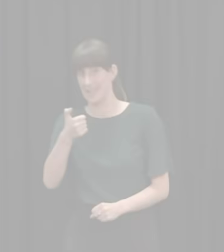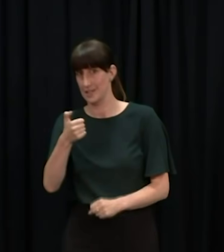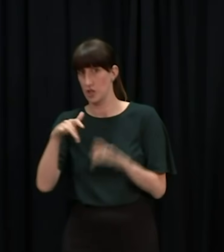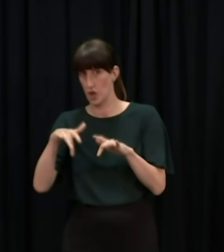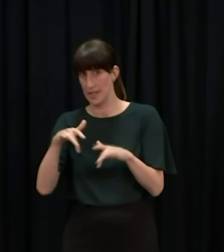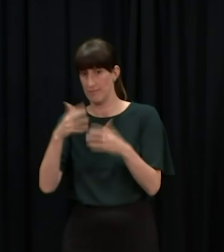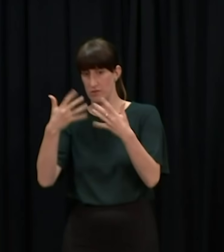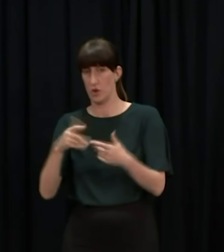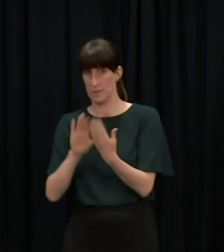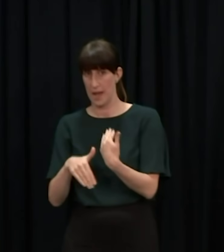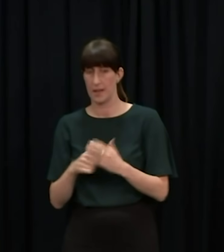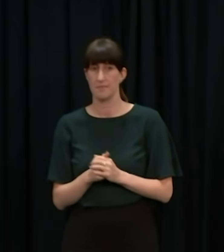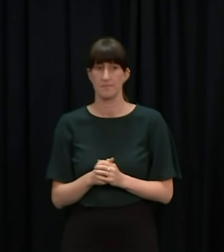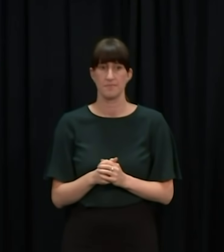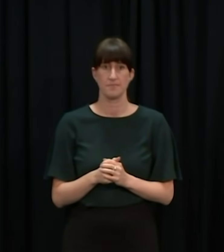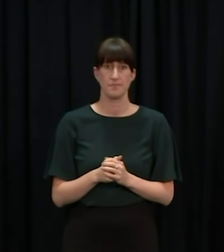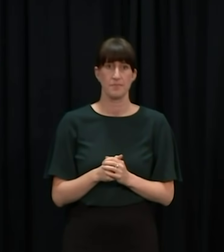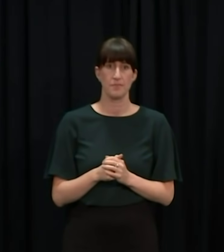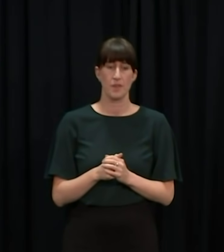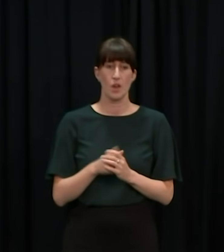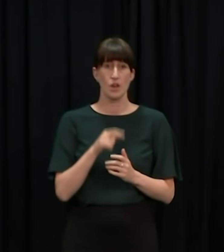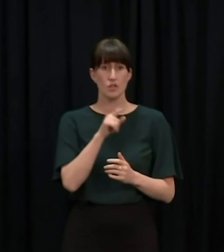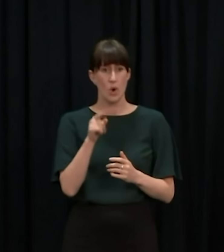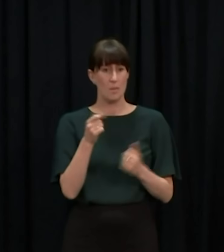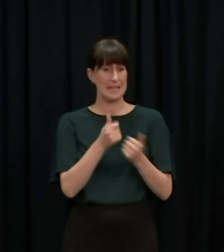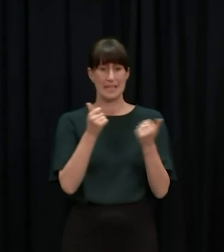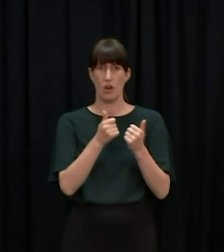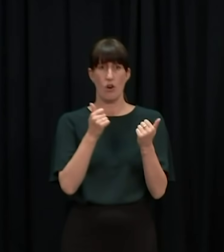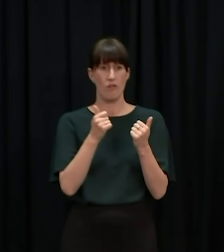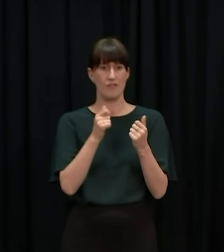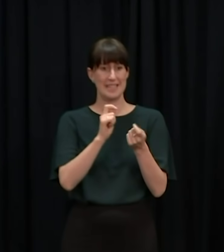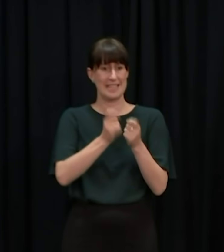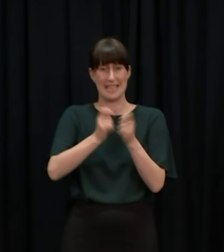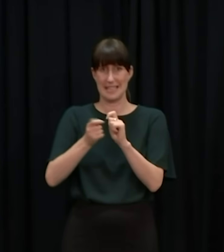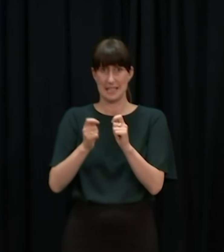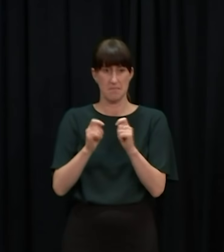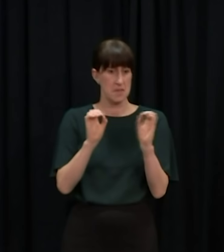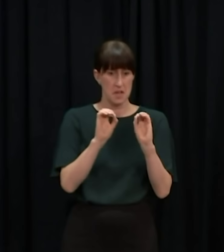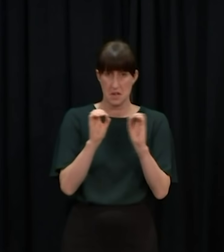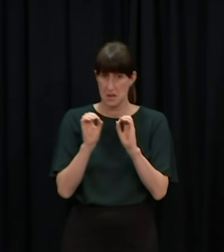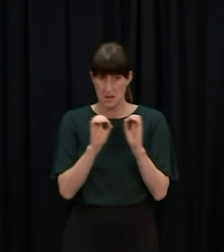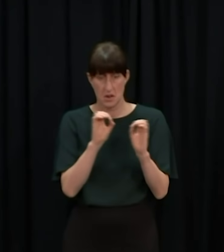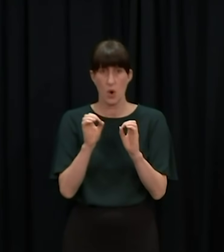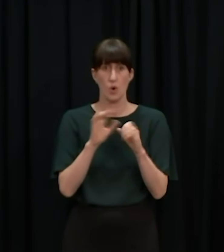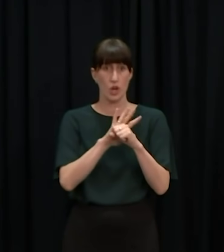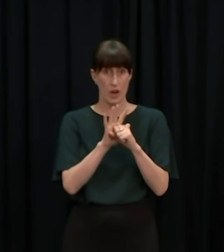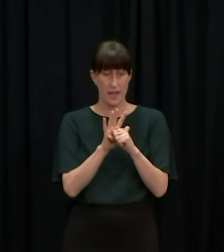8,441. Now, based on the high level of testing and those negative results in that upper Hauraki region or